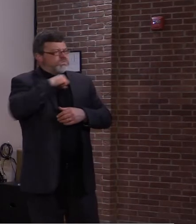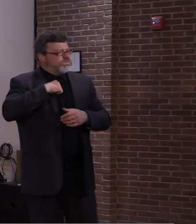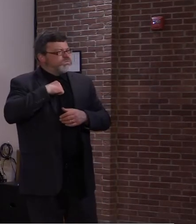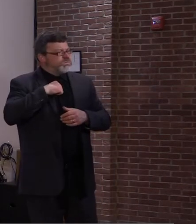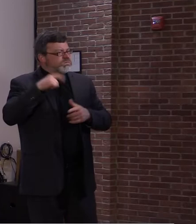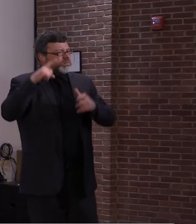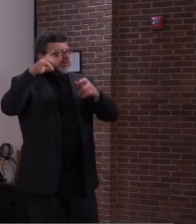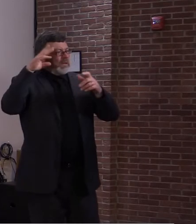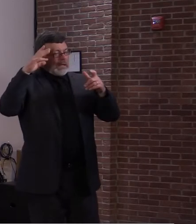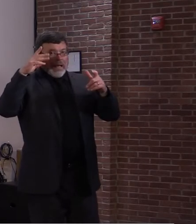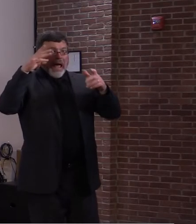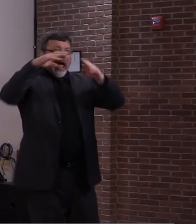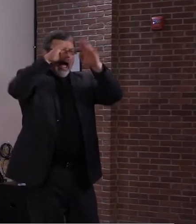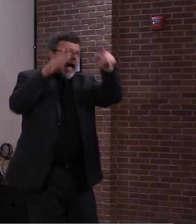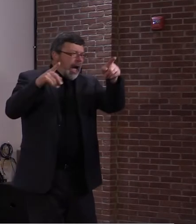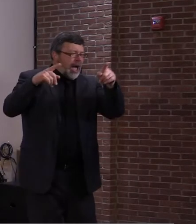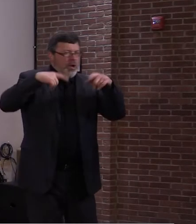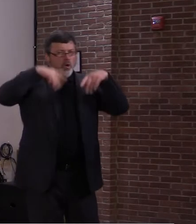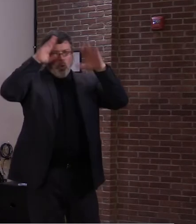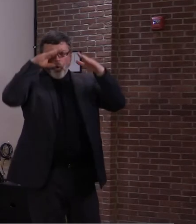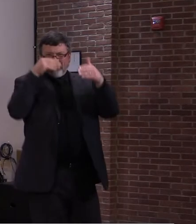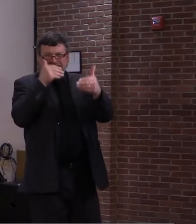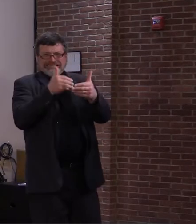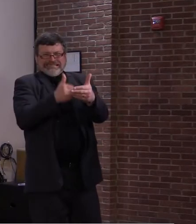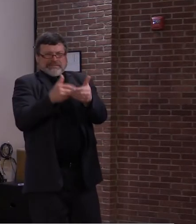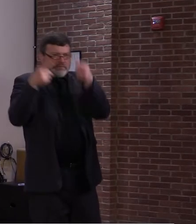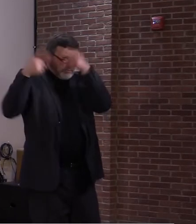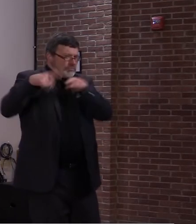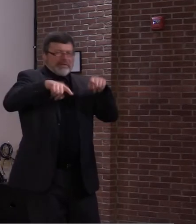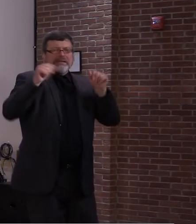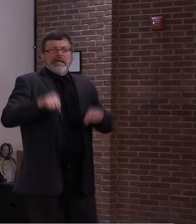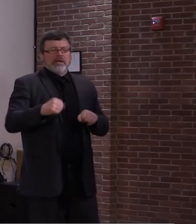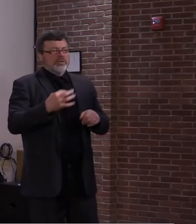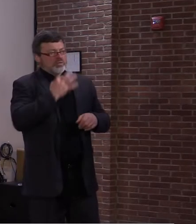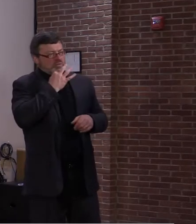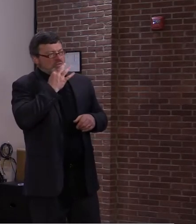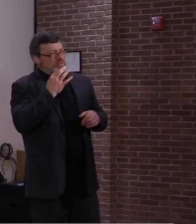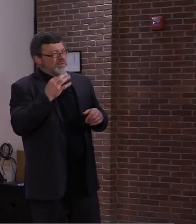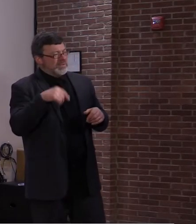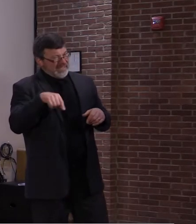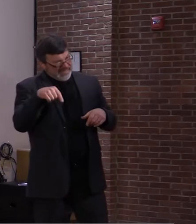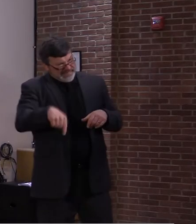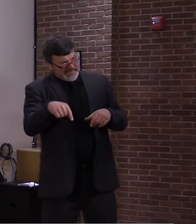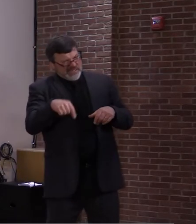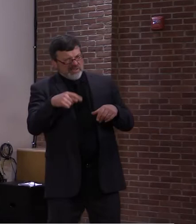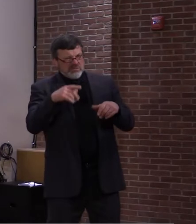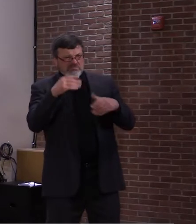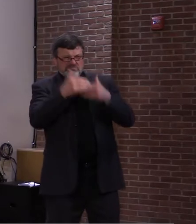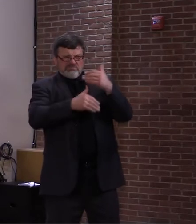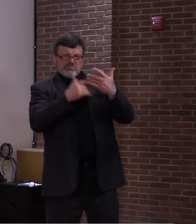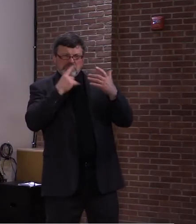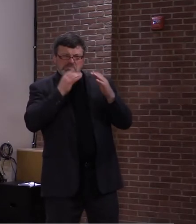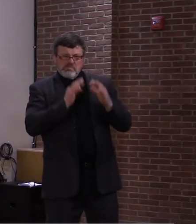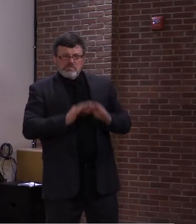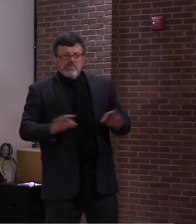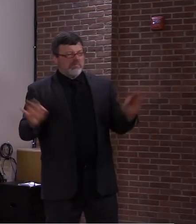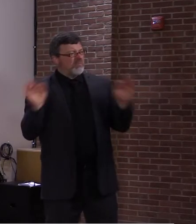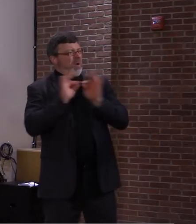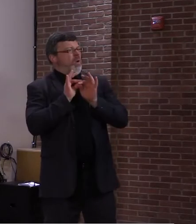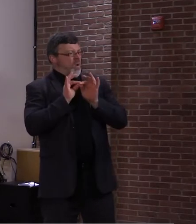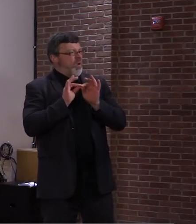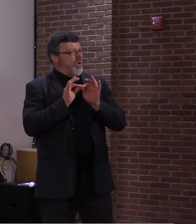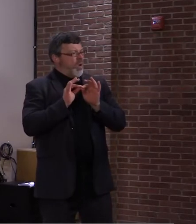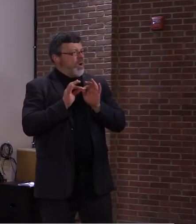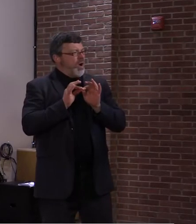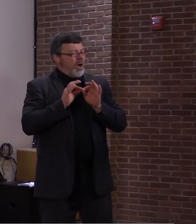and agreement on that. I think this is important, and for both, I mean, whether you support it or don't support it, I think